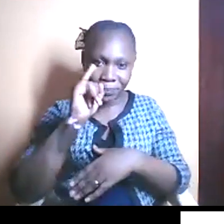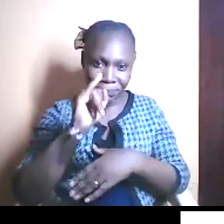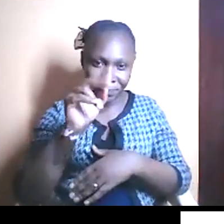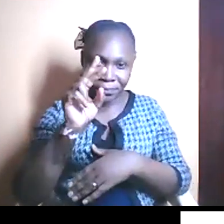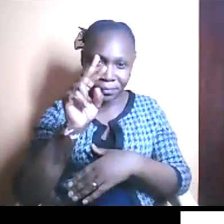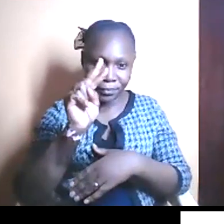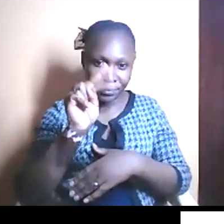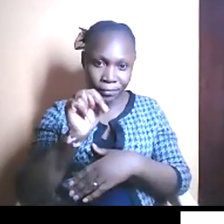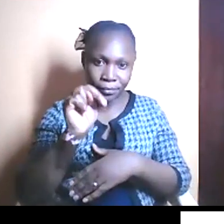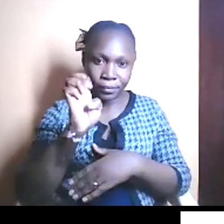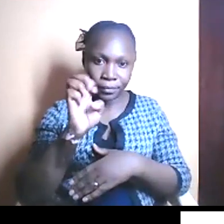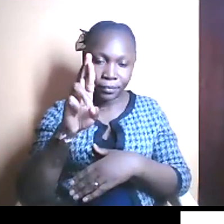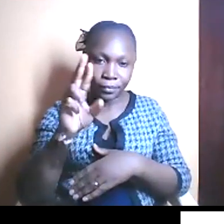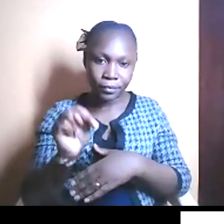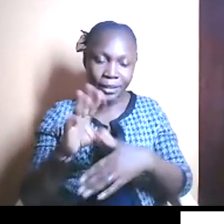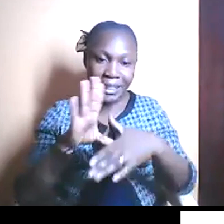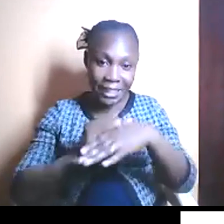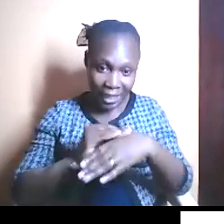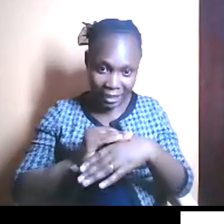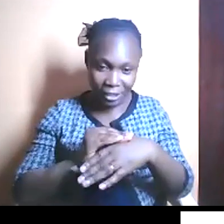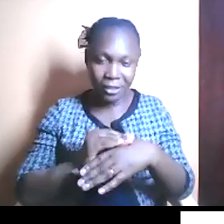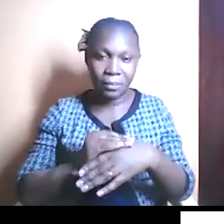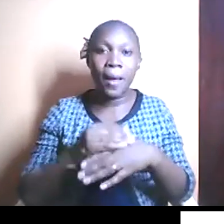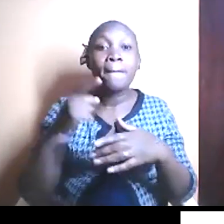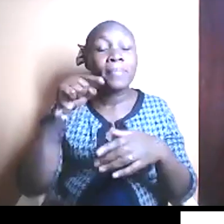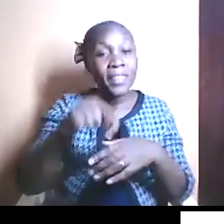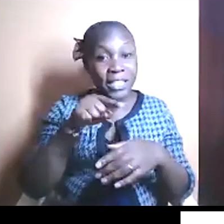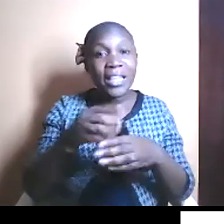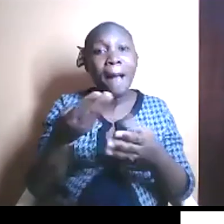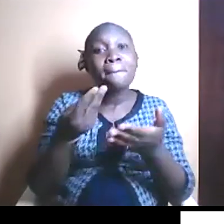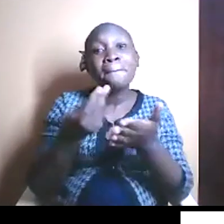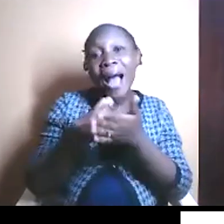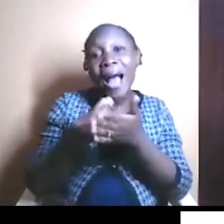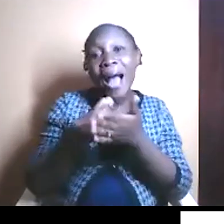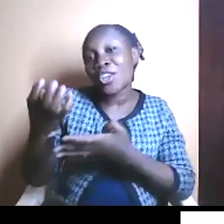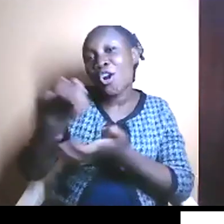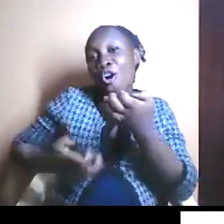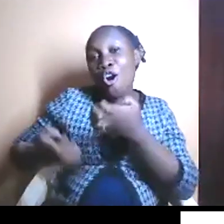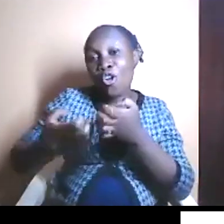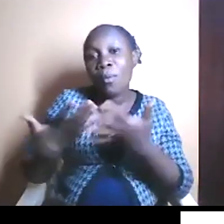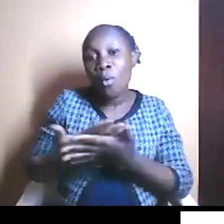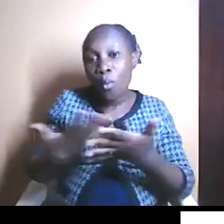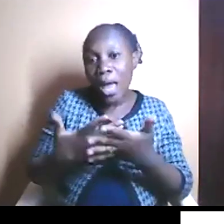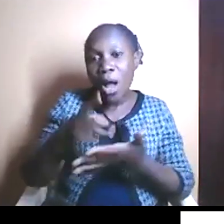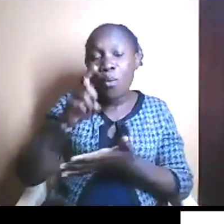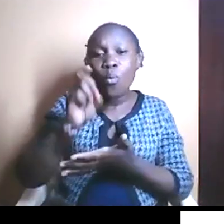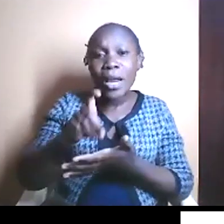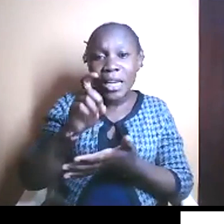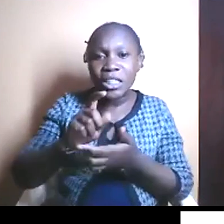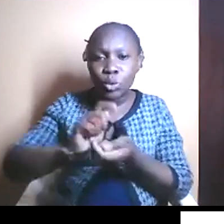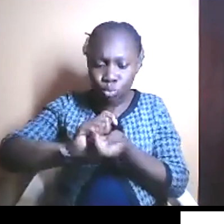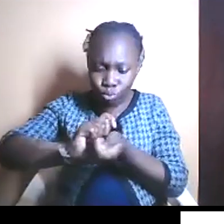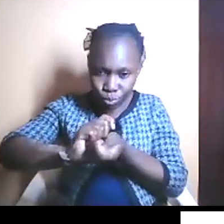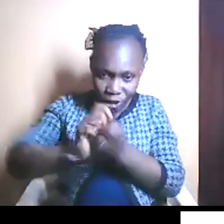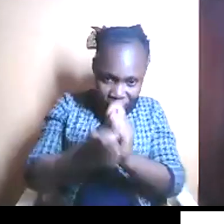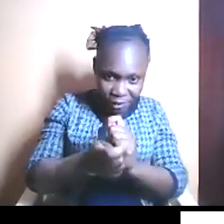in a hyper-capitalist money economy. And there is a need to shift the system to put